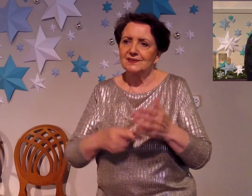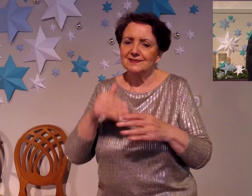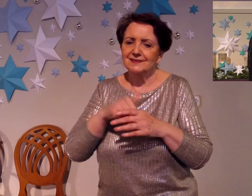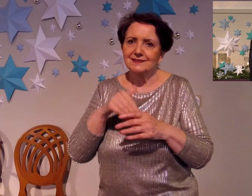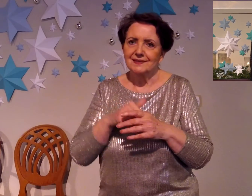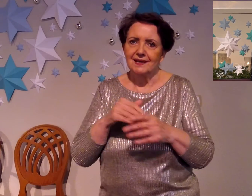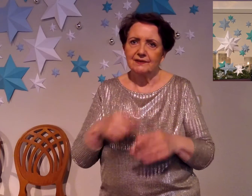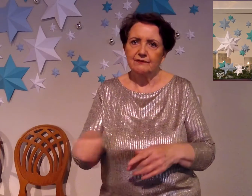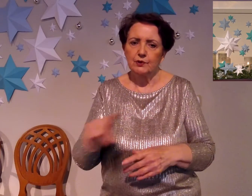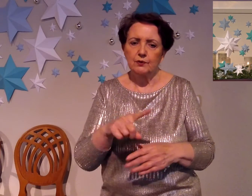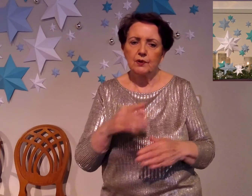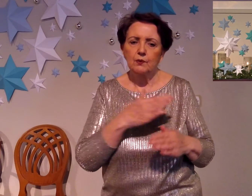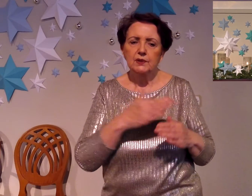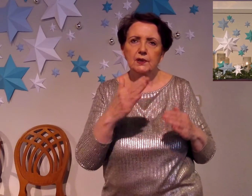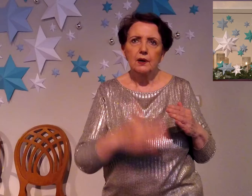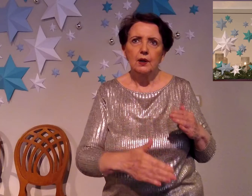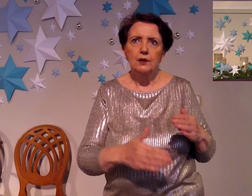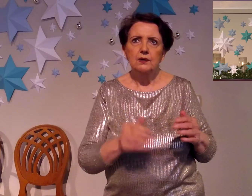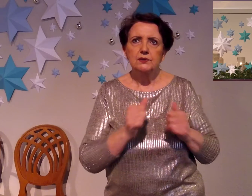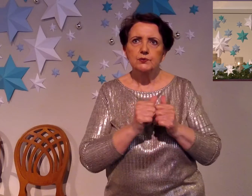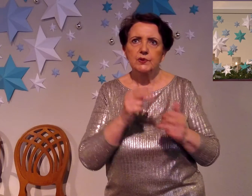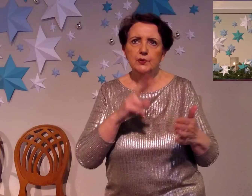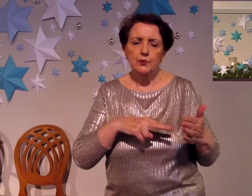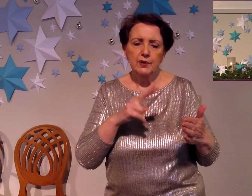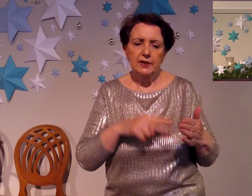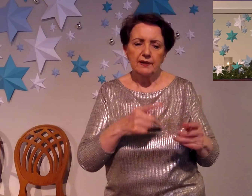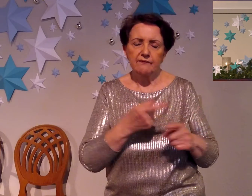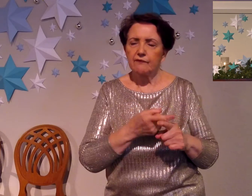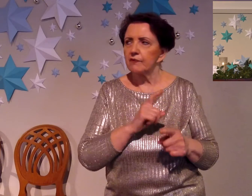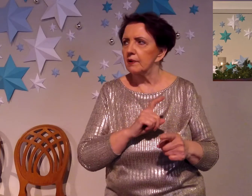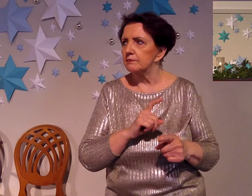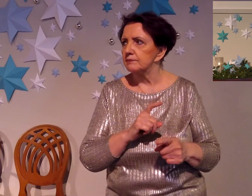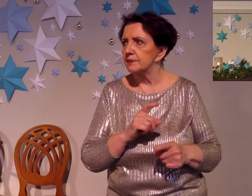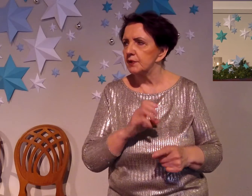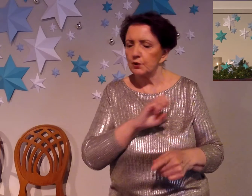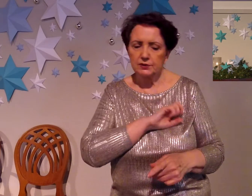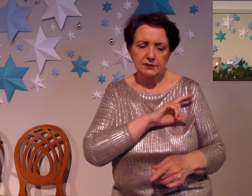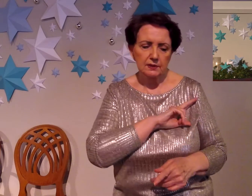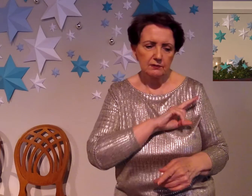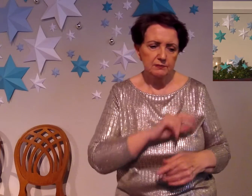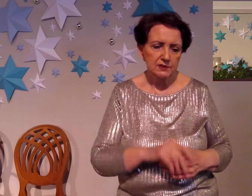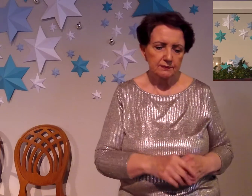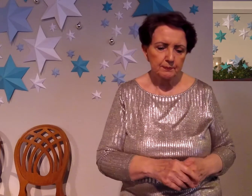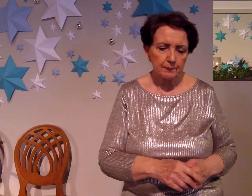So I want to close with this reading from Ernest Holmes.